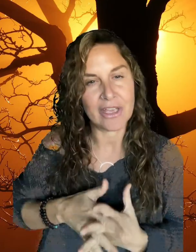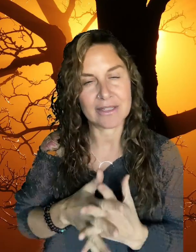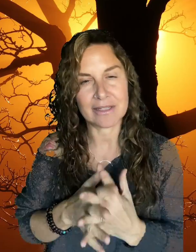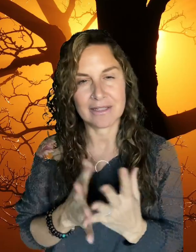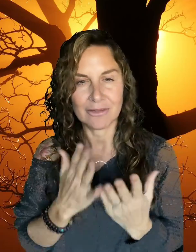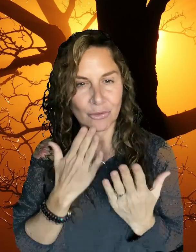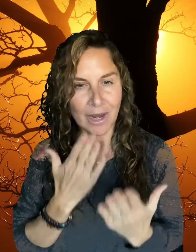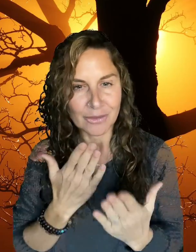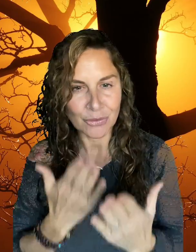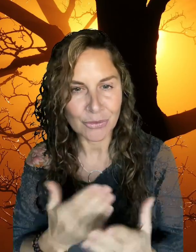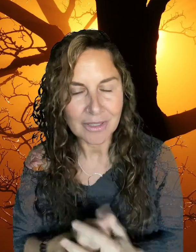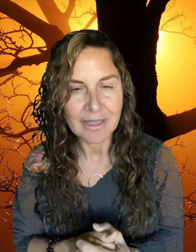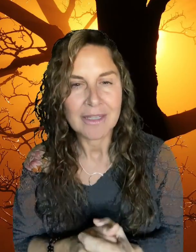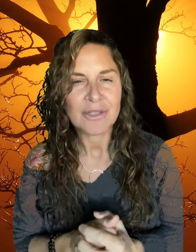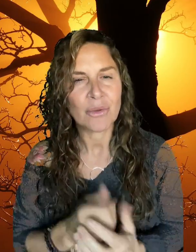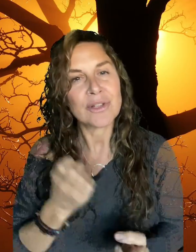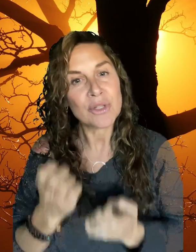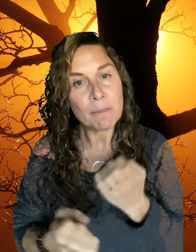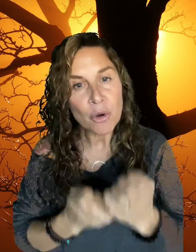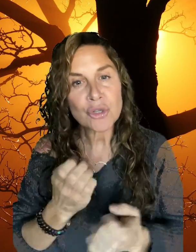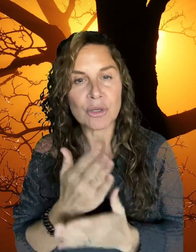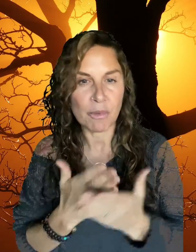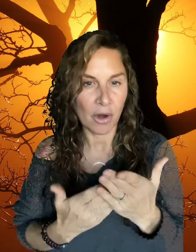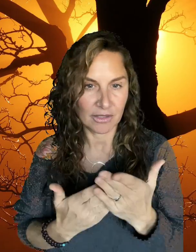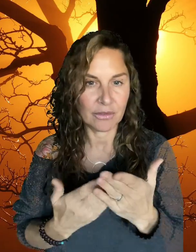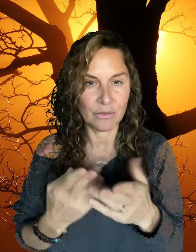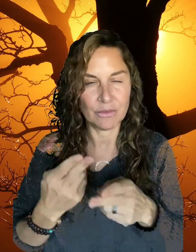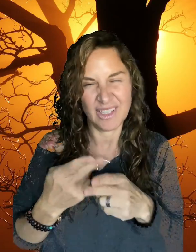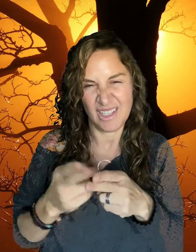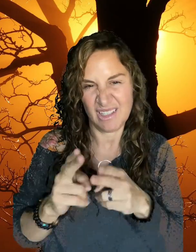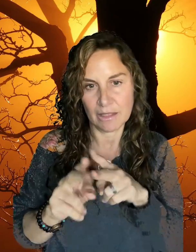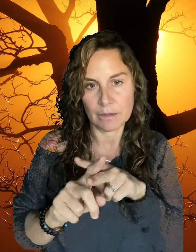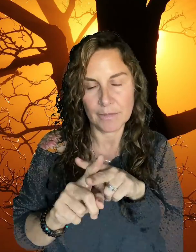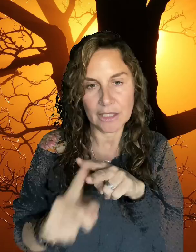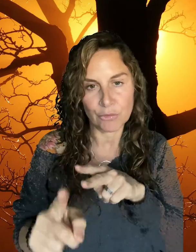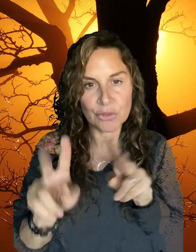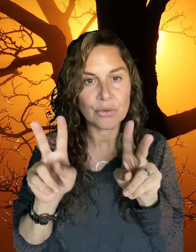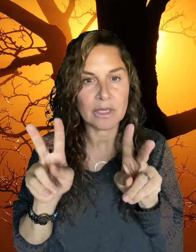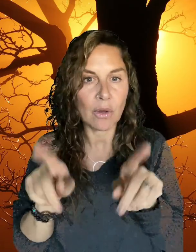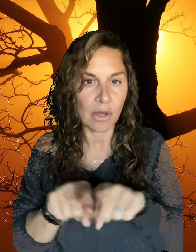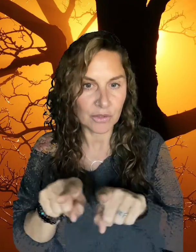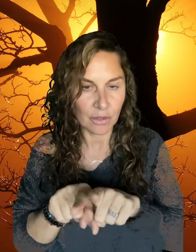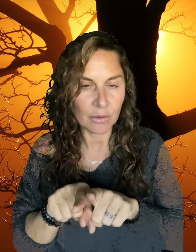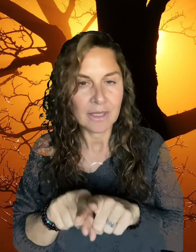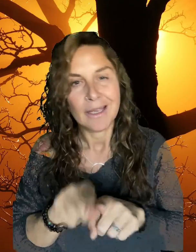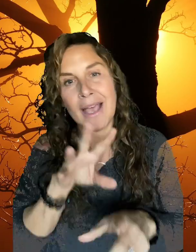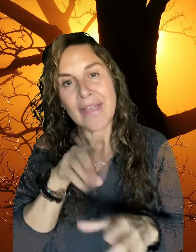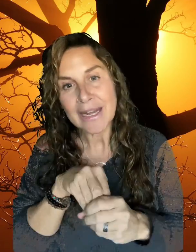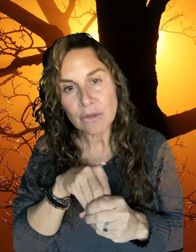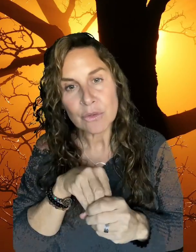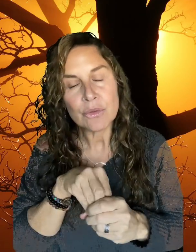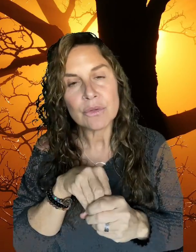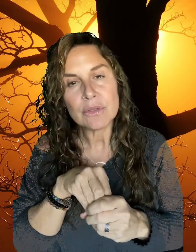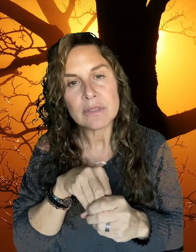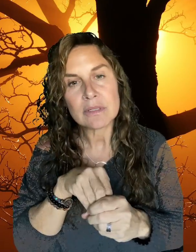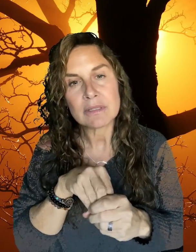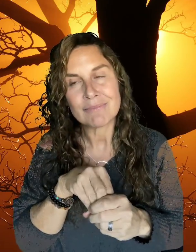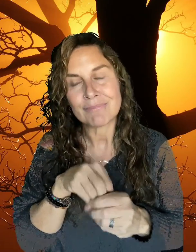manifest gratitude? So there's an emotional part to the little mini retreat also, and that includes